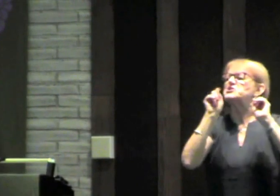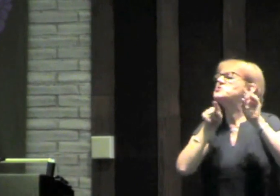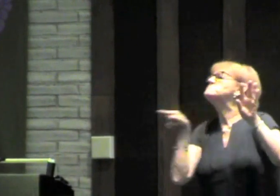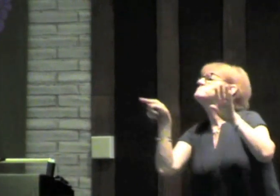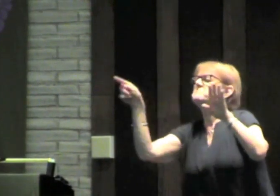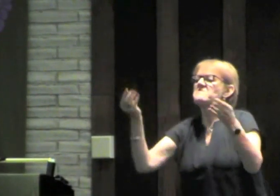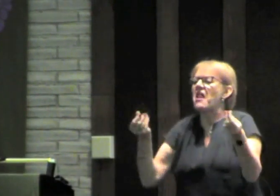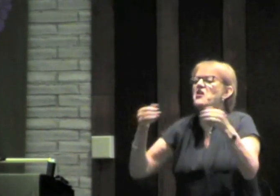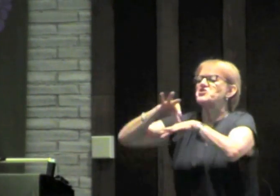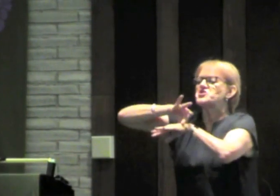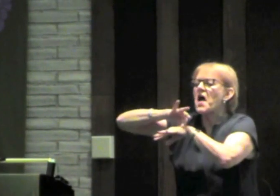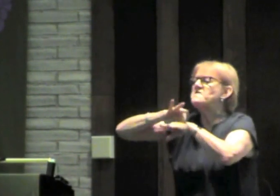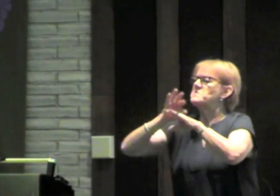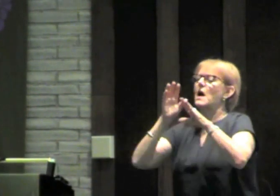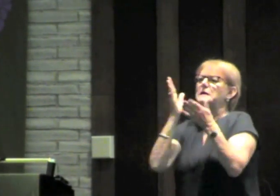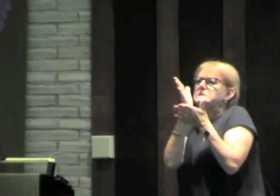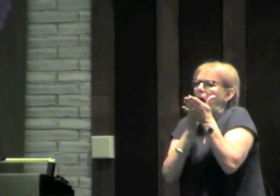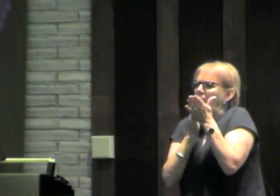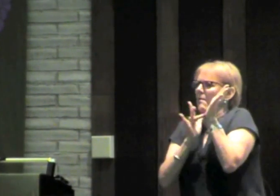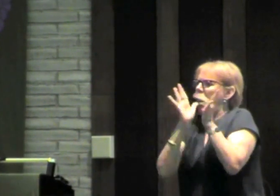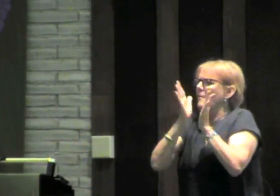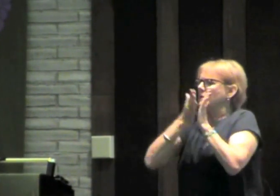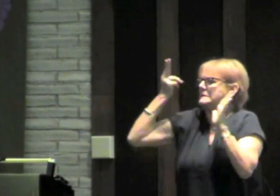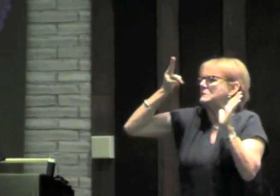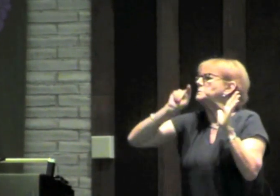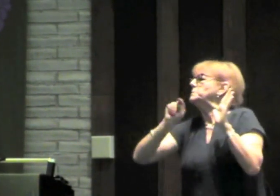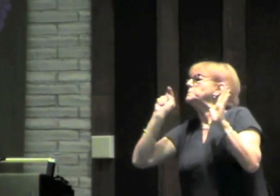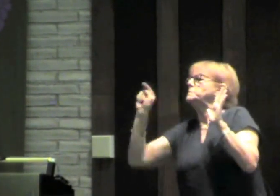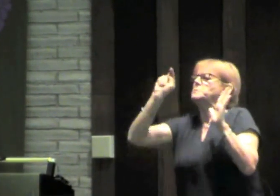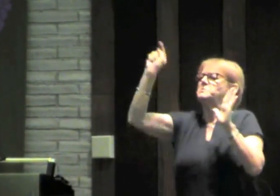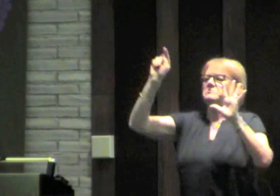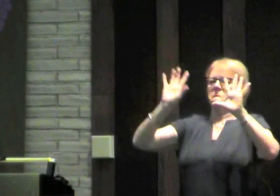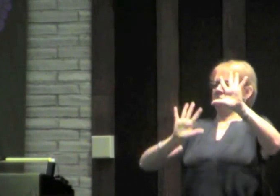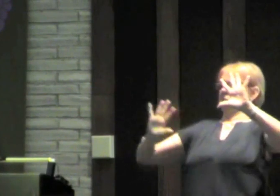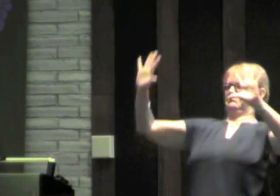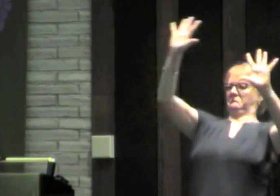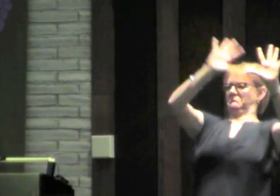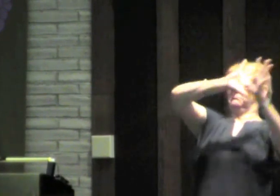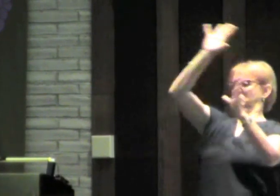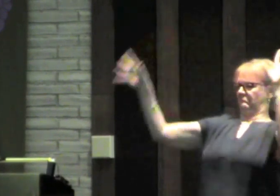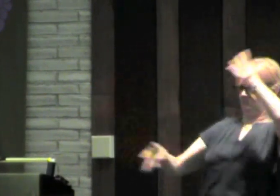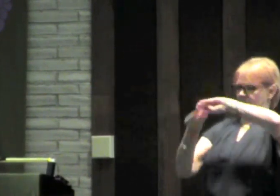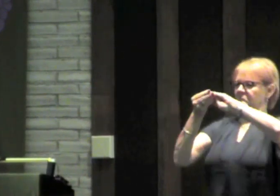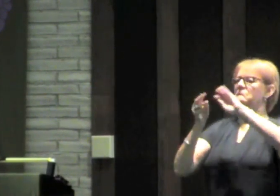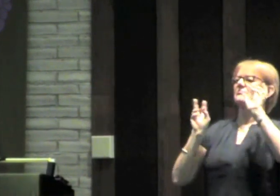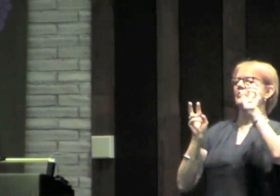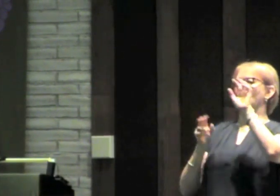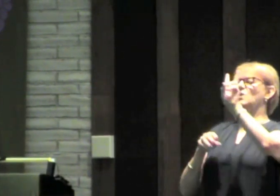not necessarily the Bible history, but we wanted to visit the landmarks in the area, which also included